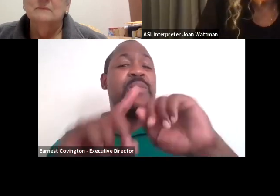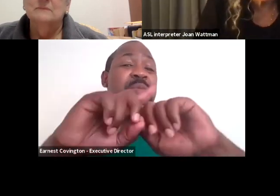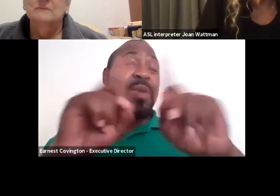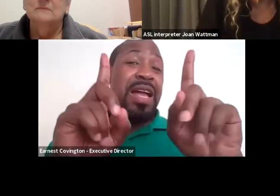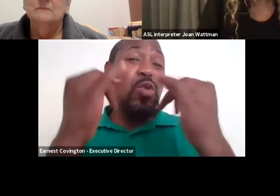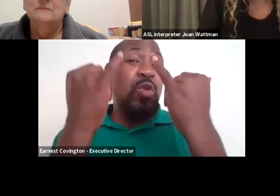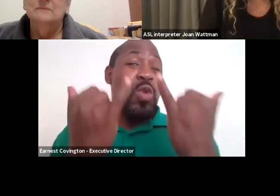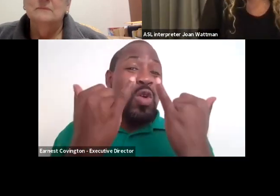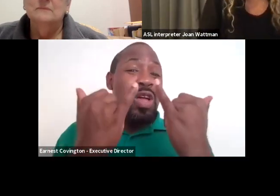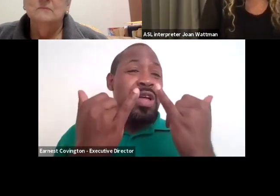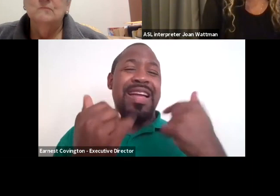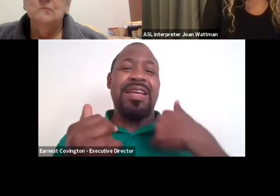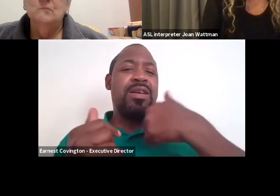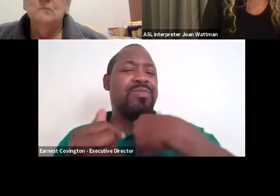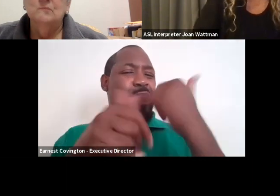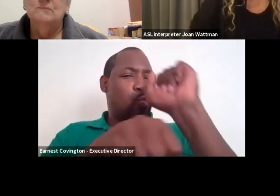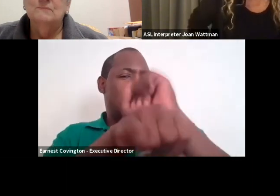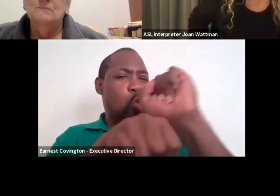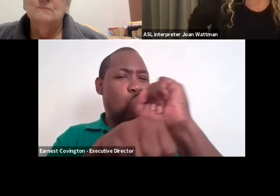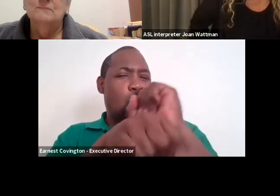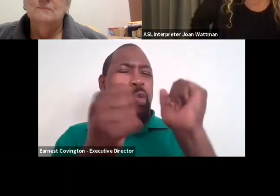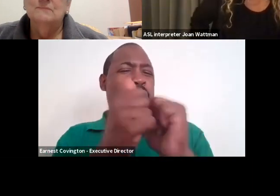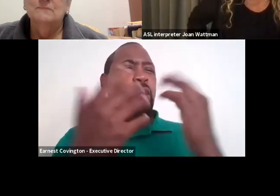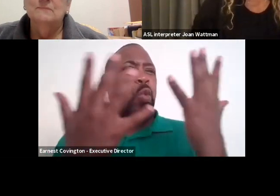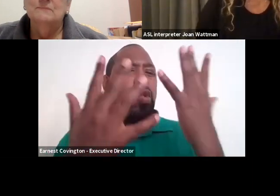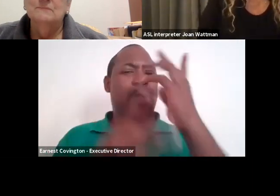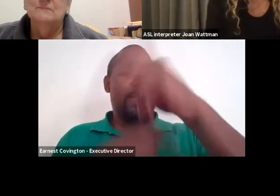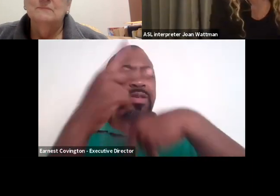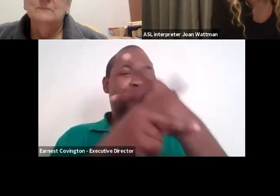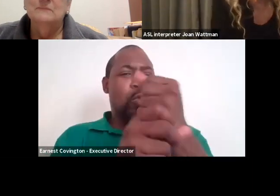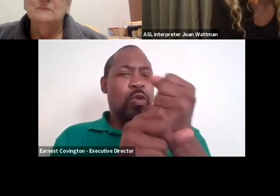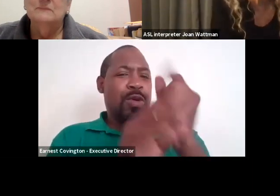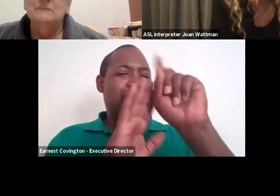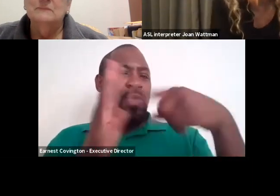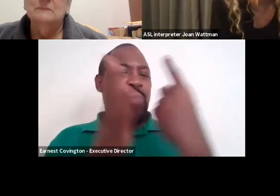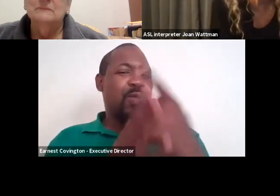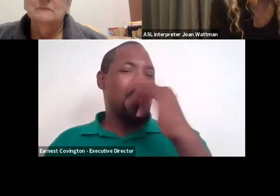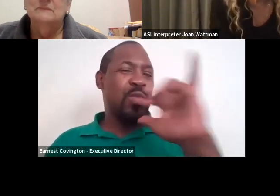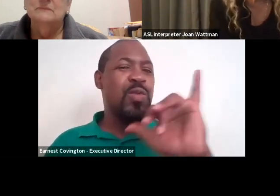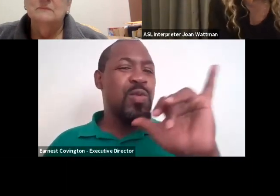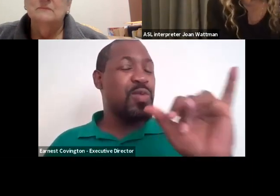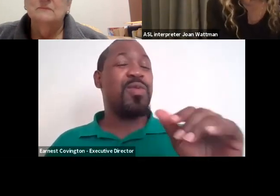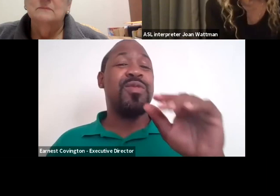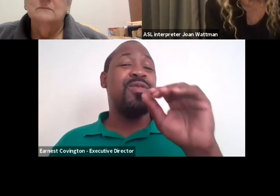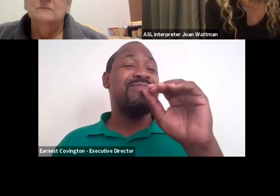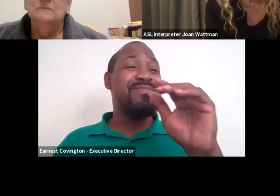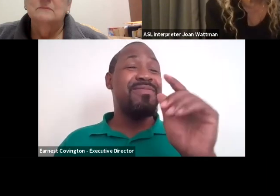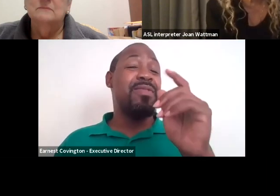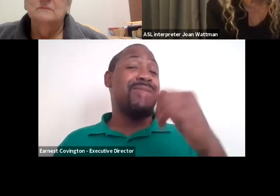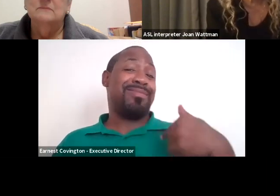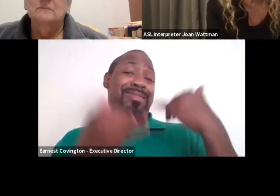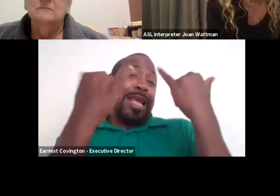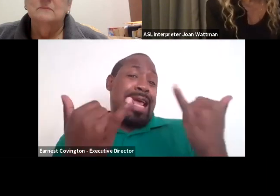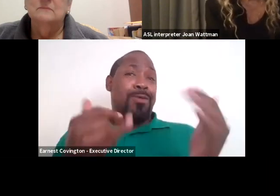Ah, I see what you're saying, but right now, we're working now on what the coffee hour is going to